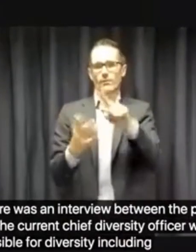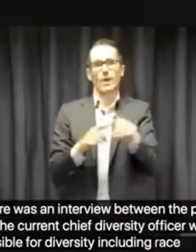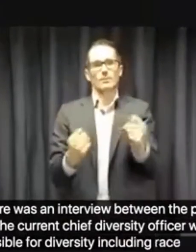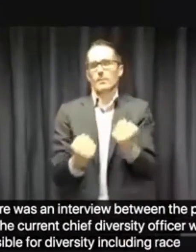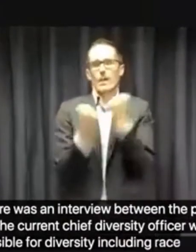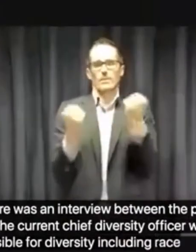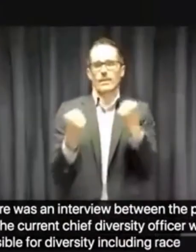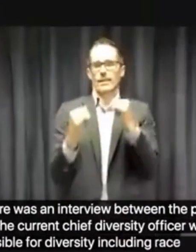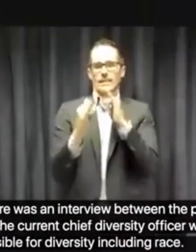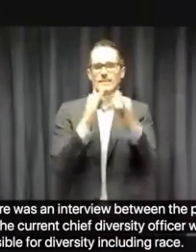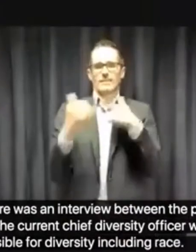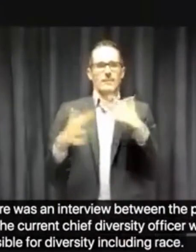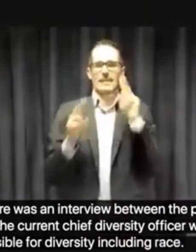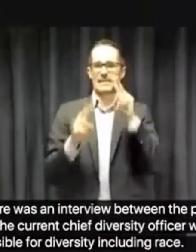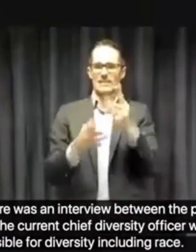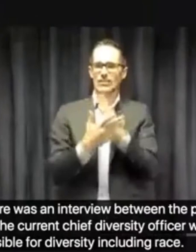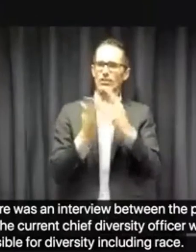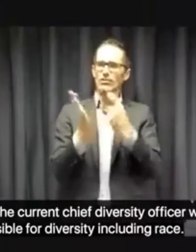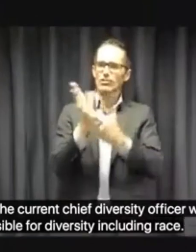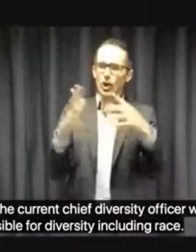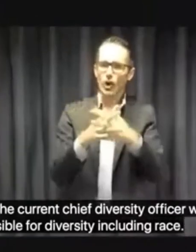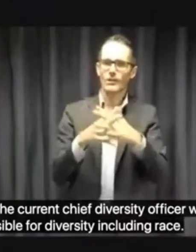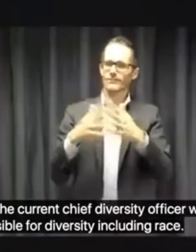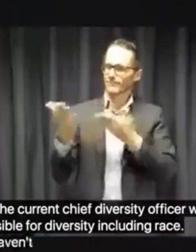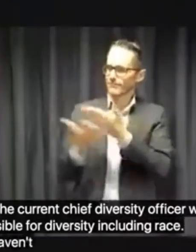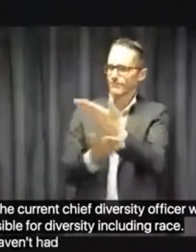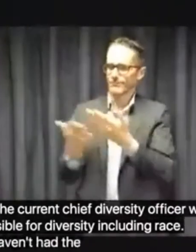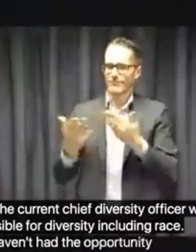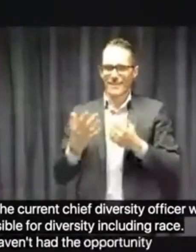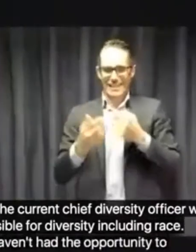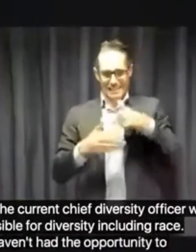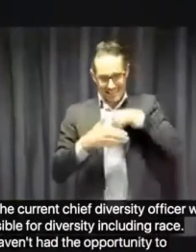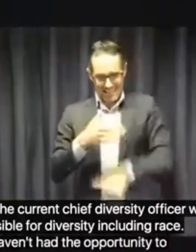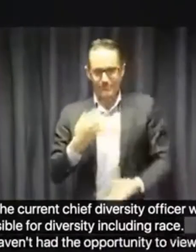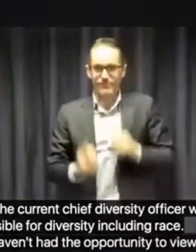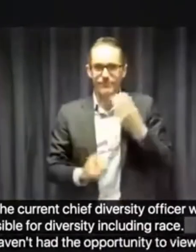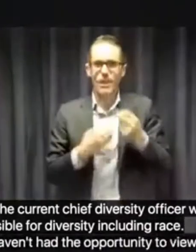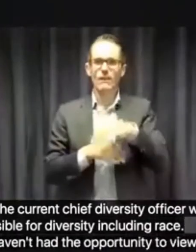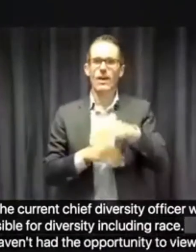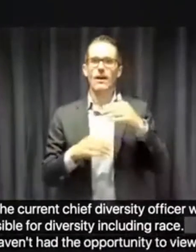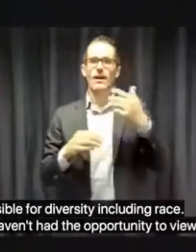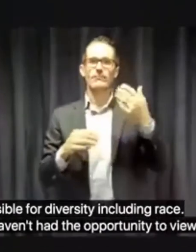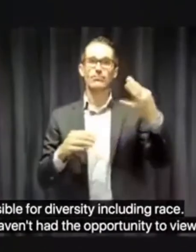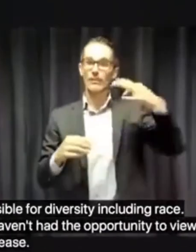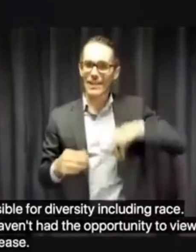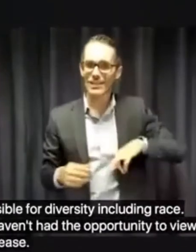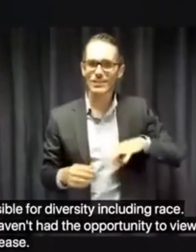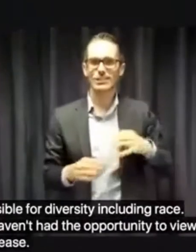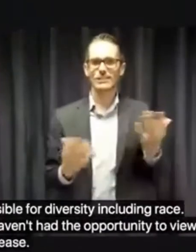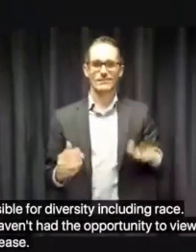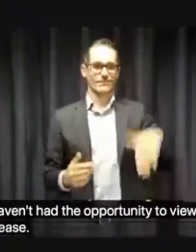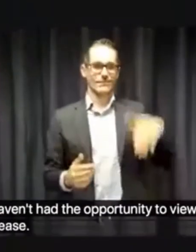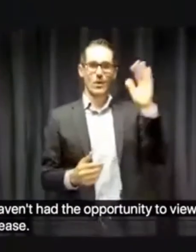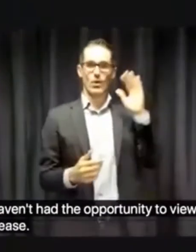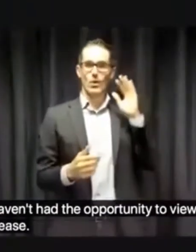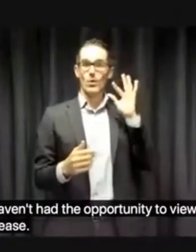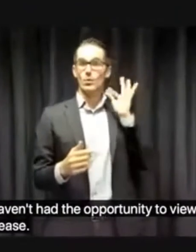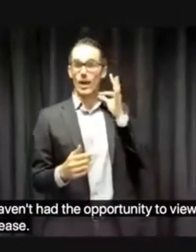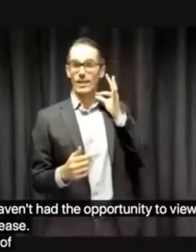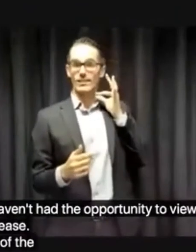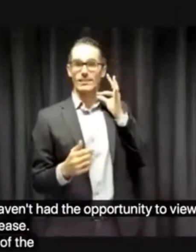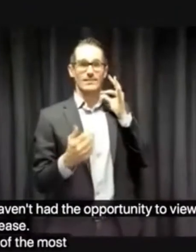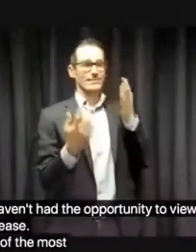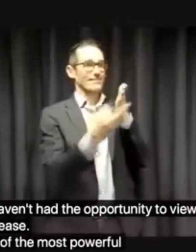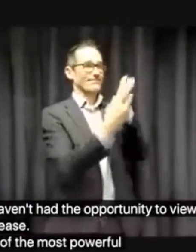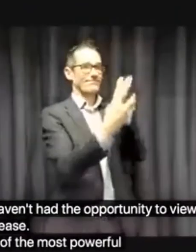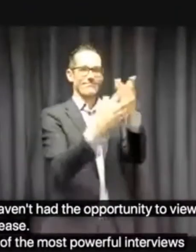opportunity to hear that, you must include it. It's one of the most powerful interviews I've seen. It's a very normal, deep conversation around privilege,